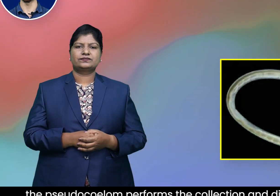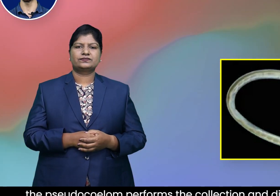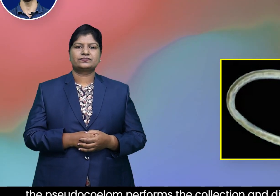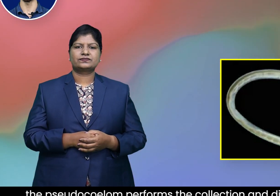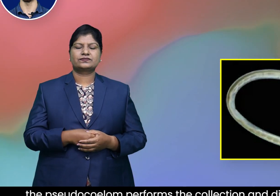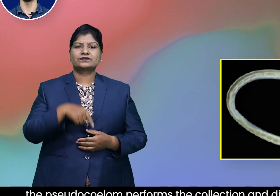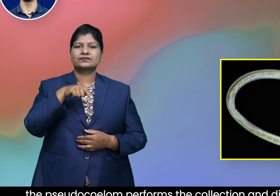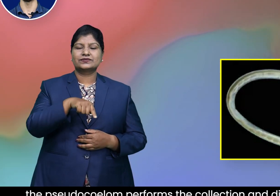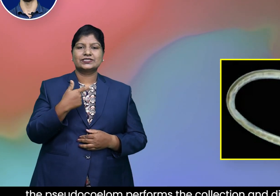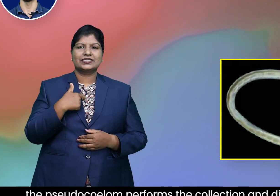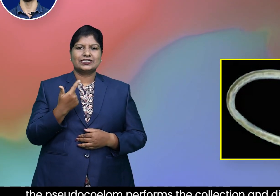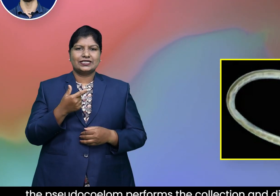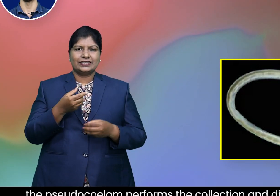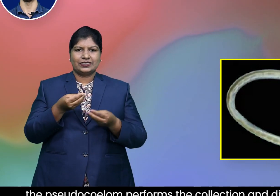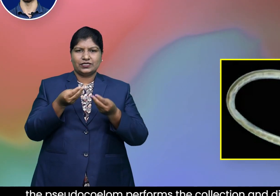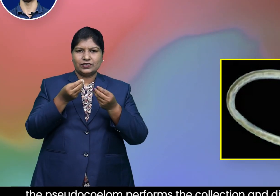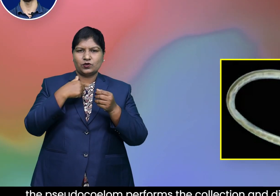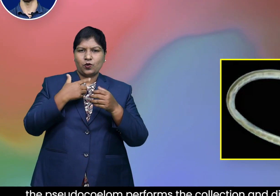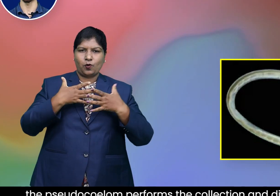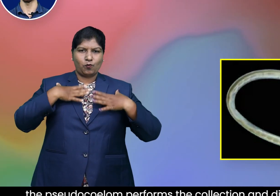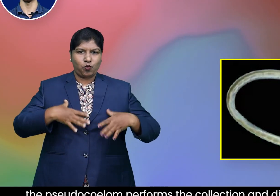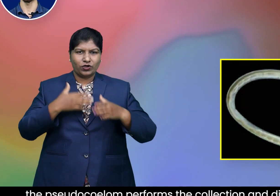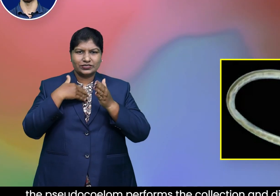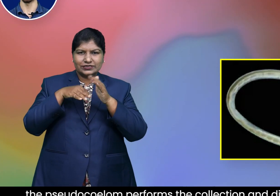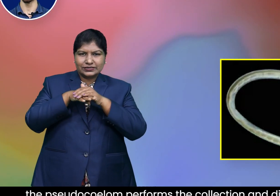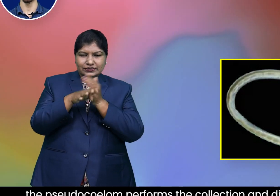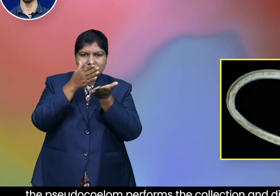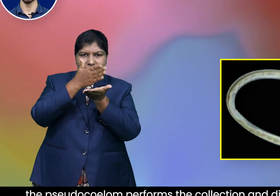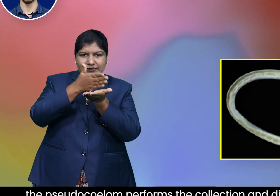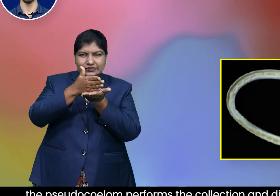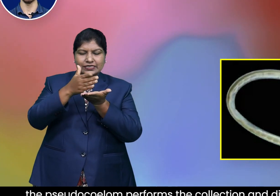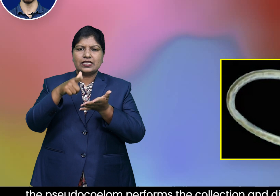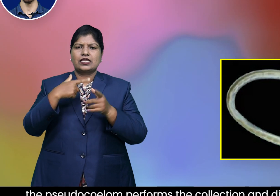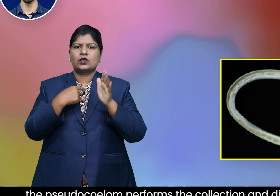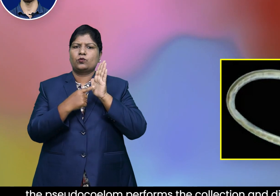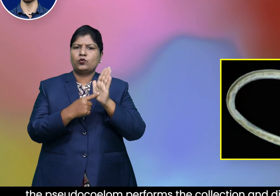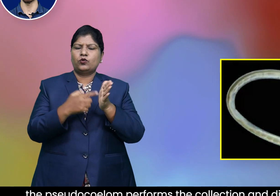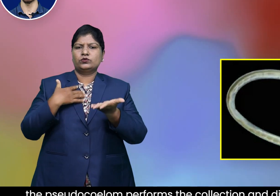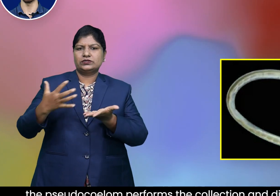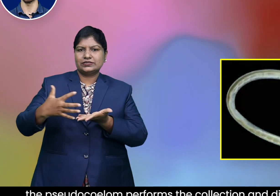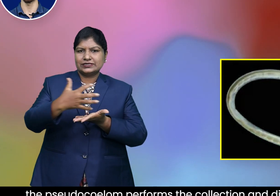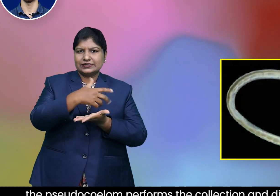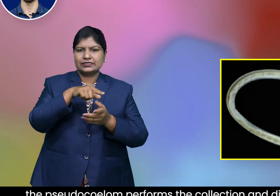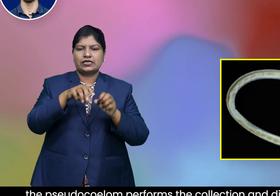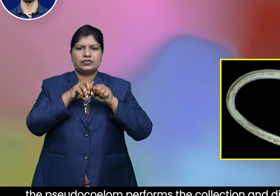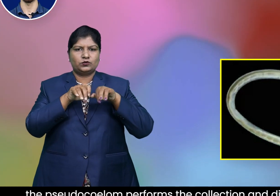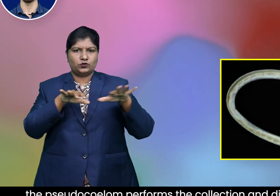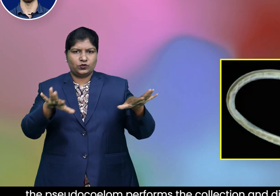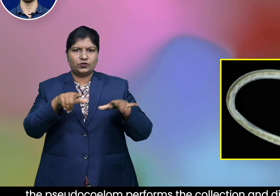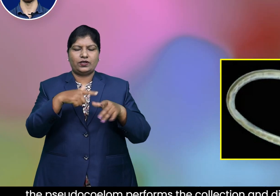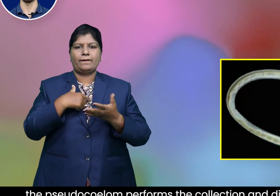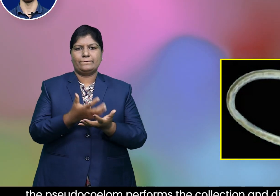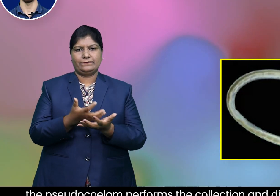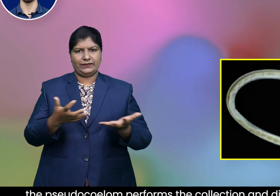the pseudocoelom performs the collection and distribution of materials.